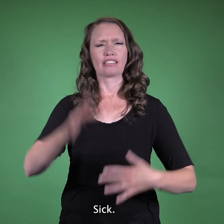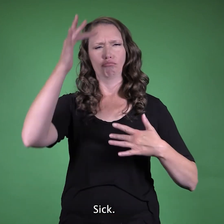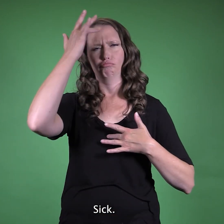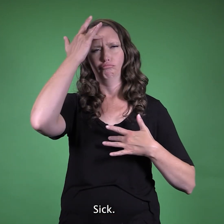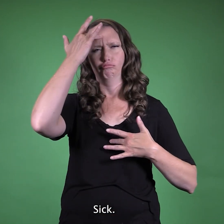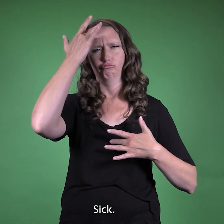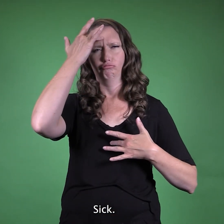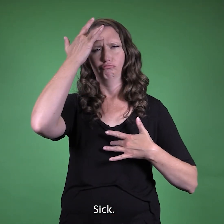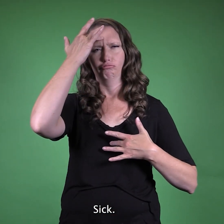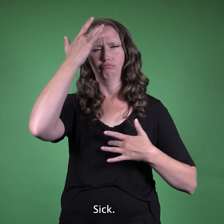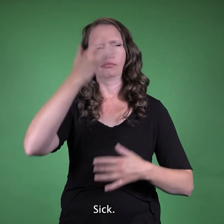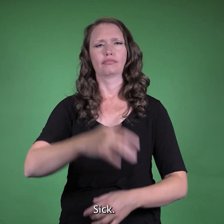Sick.